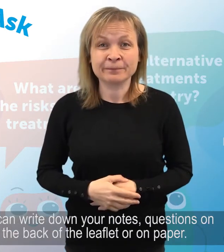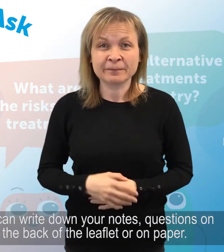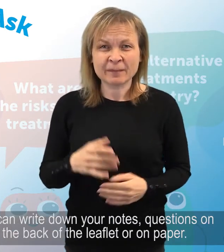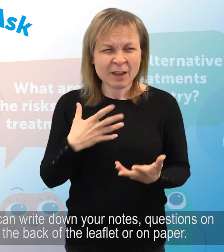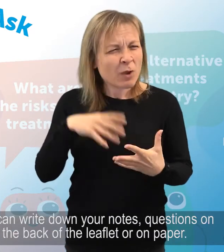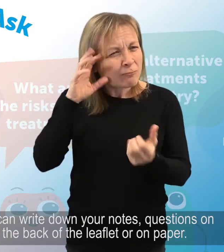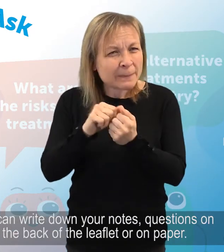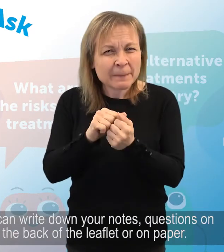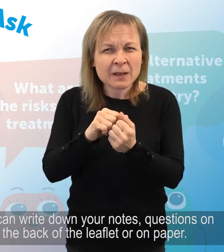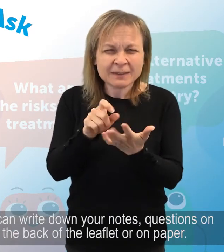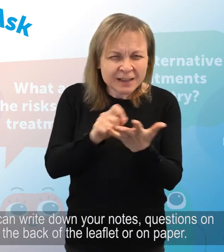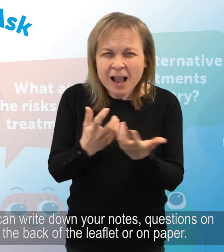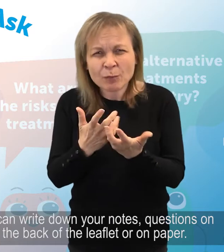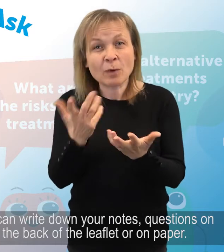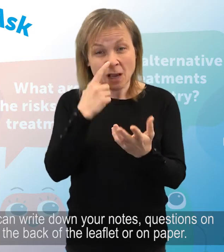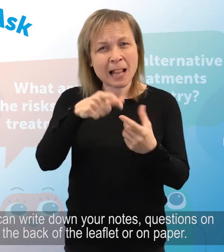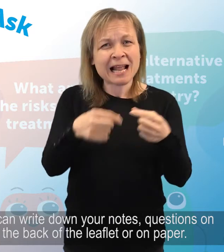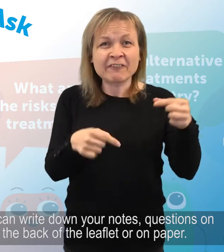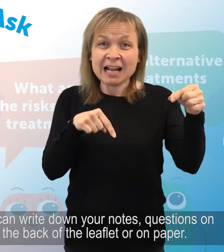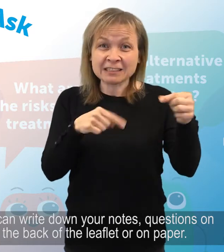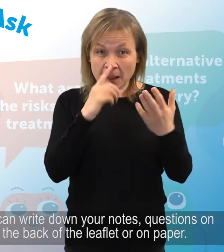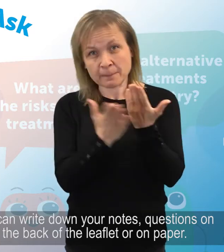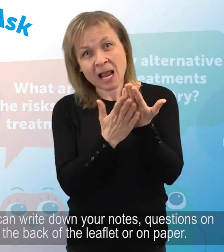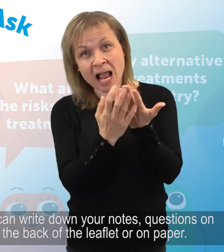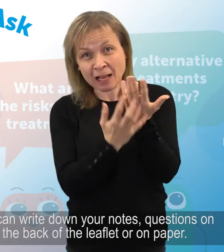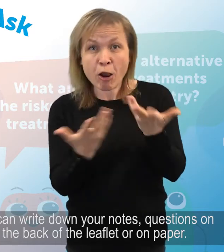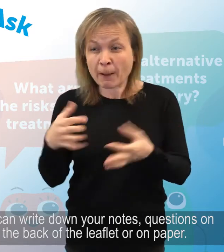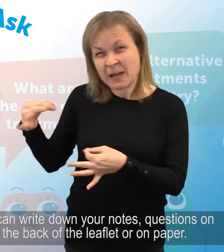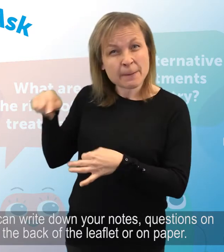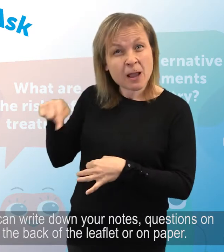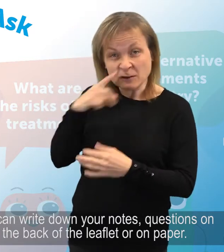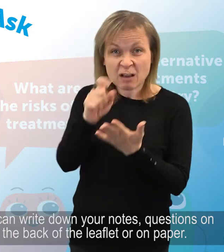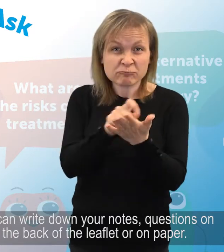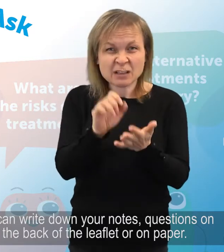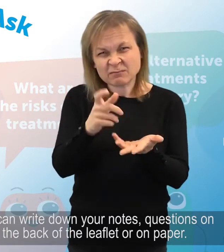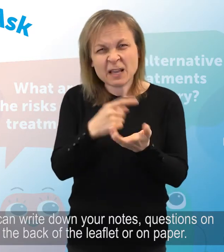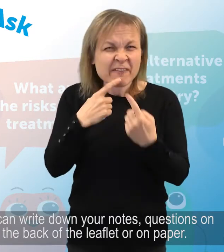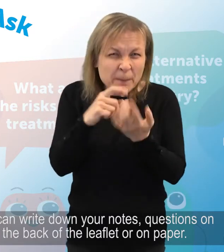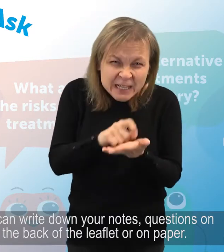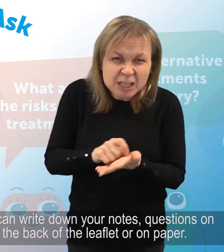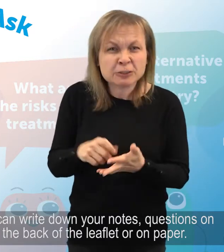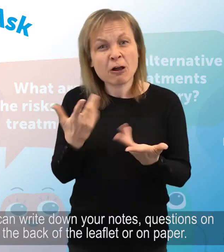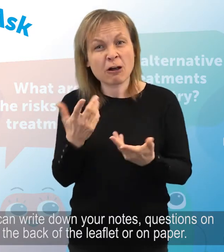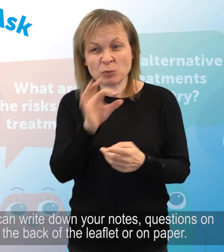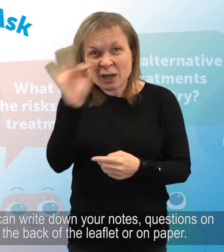ask. You can write down your notes, questions on the back of the leaflet or on